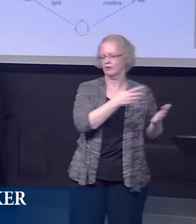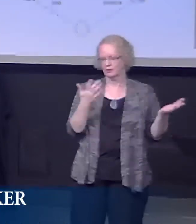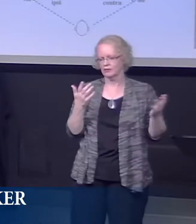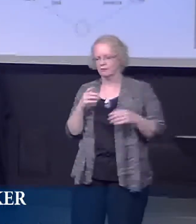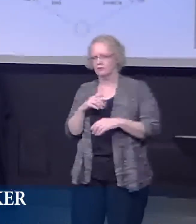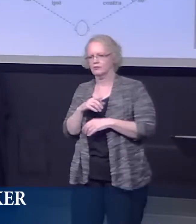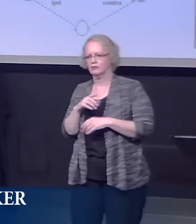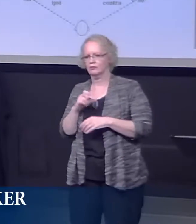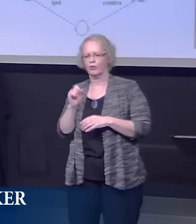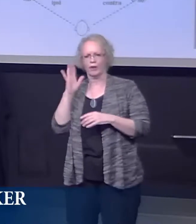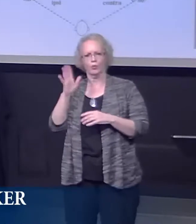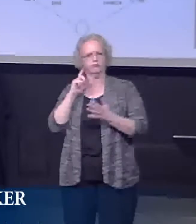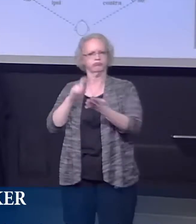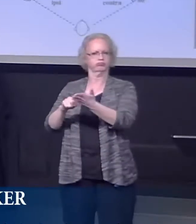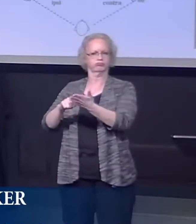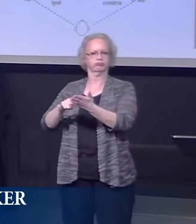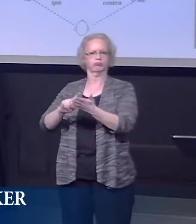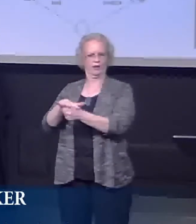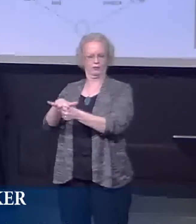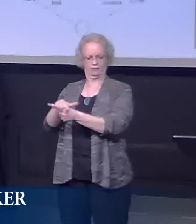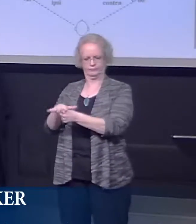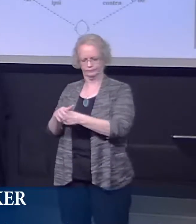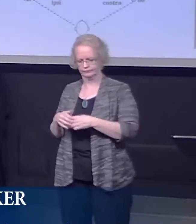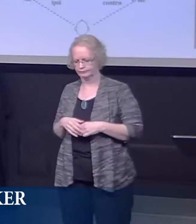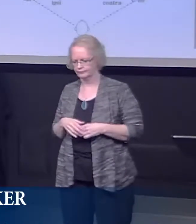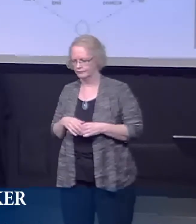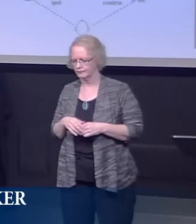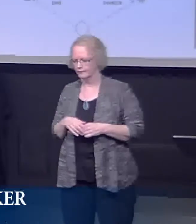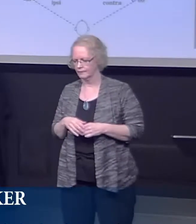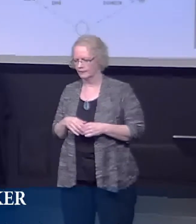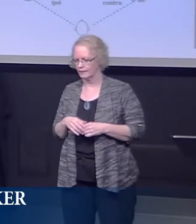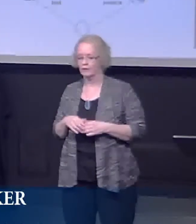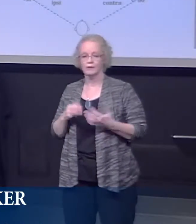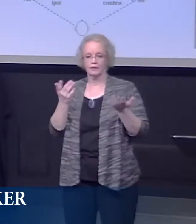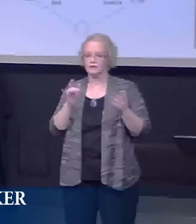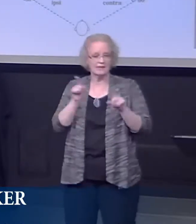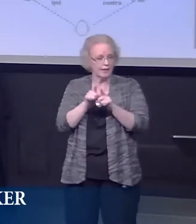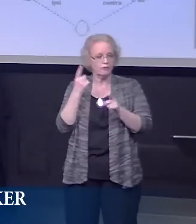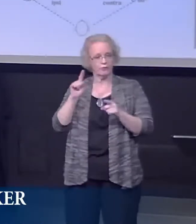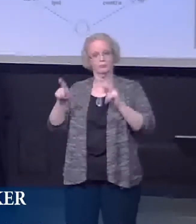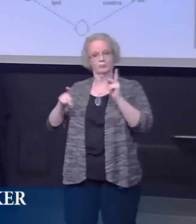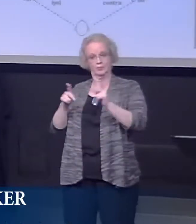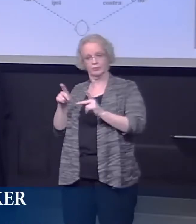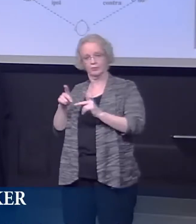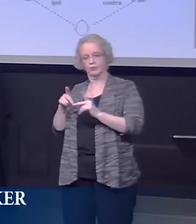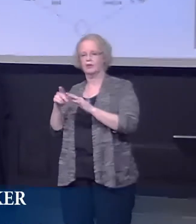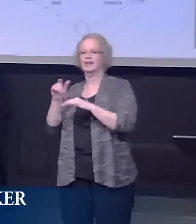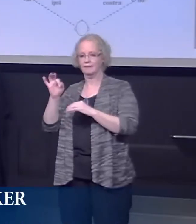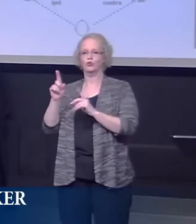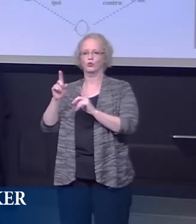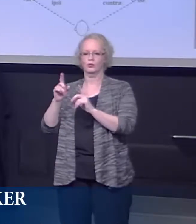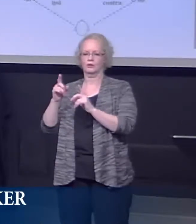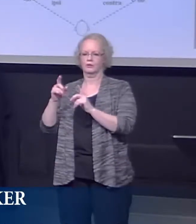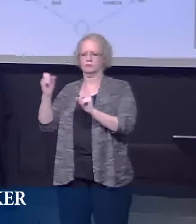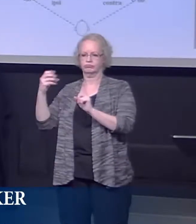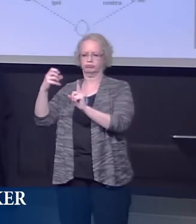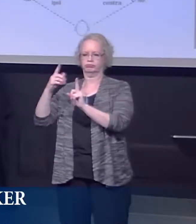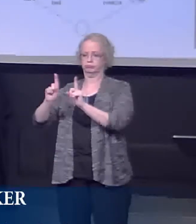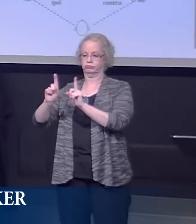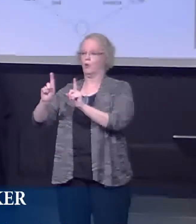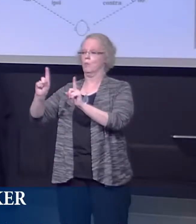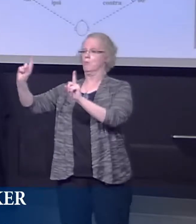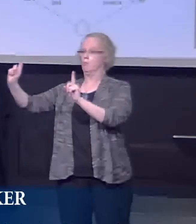for, if you just move the speaker by a few inches, then the neuron will stop recording, stop responding.